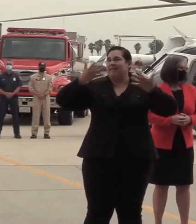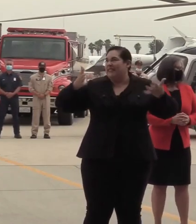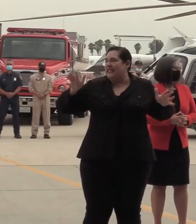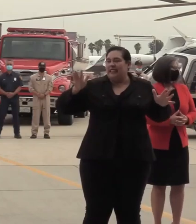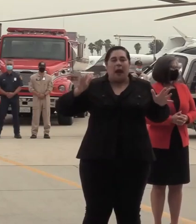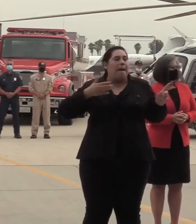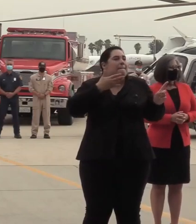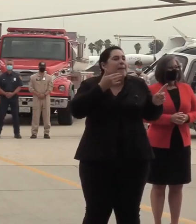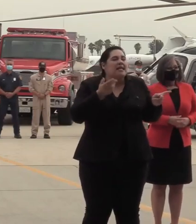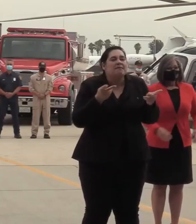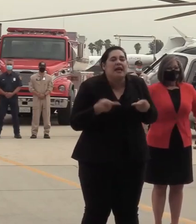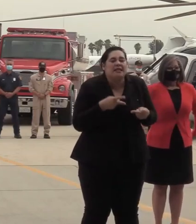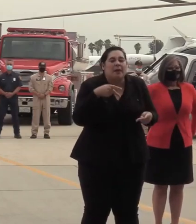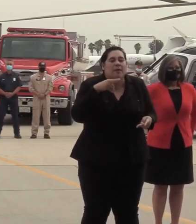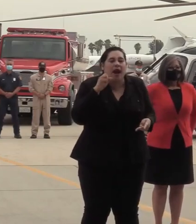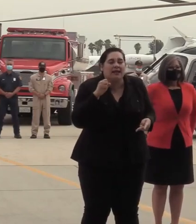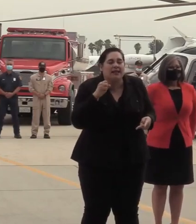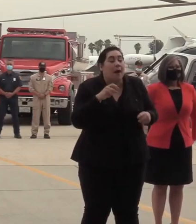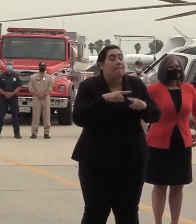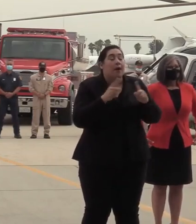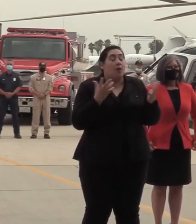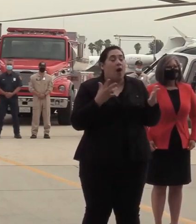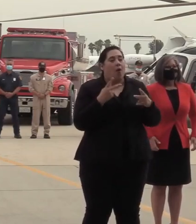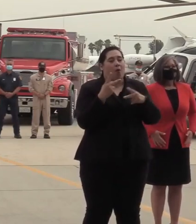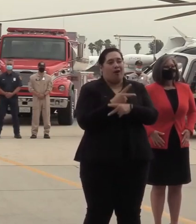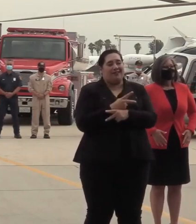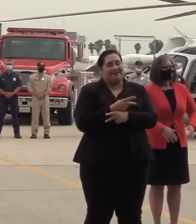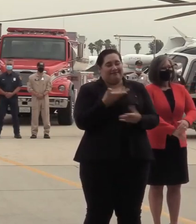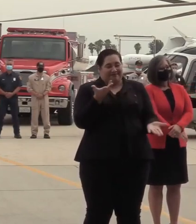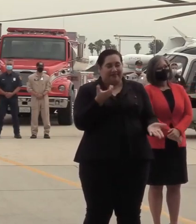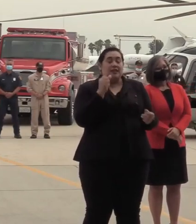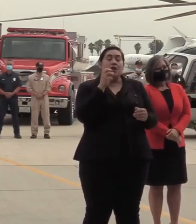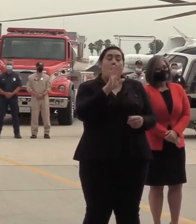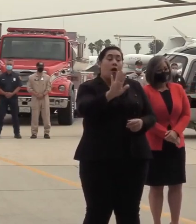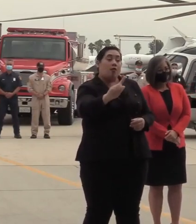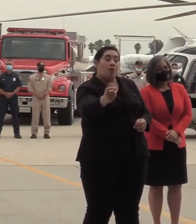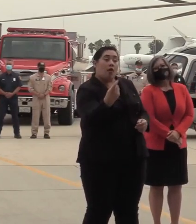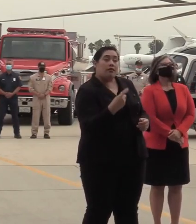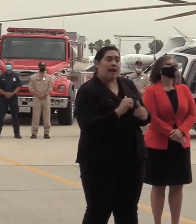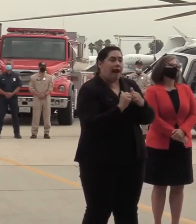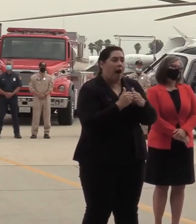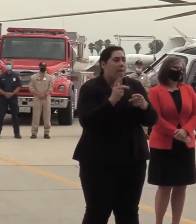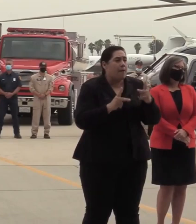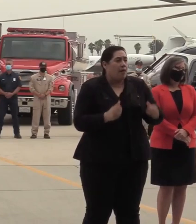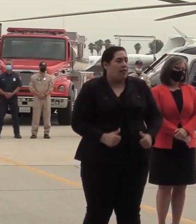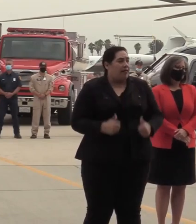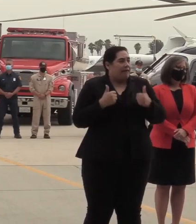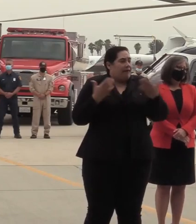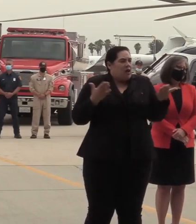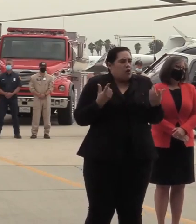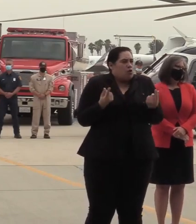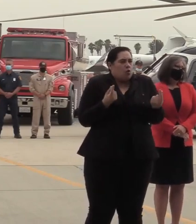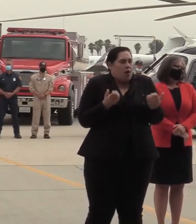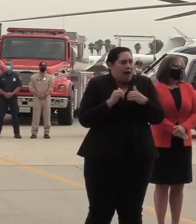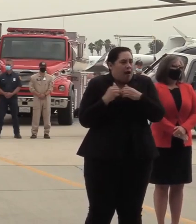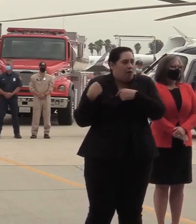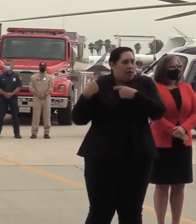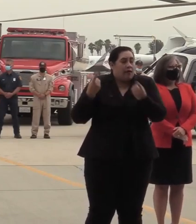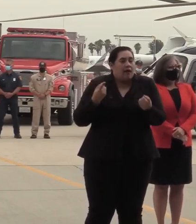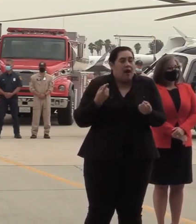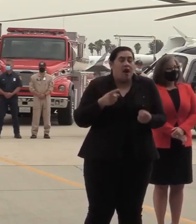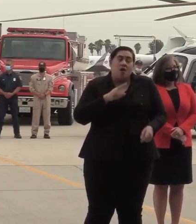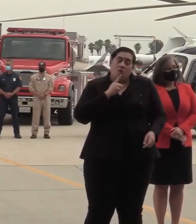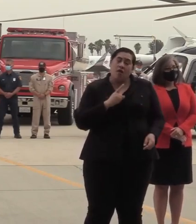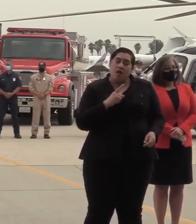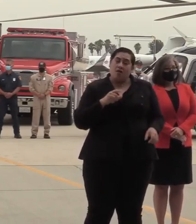It's the best place to do a press conference and worst place to do a press conference. So the question was, how are our residents doing? And I have to say, pretty